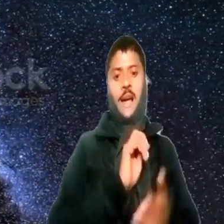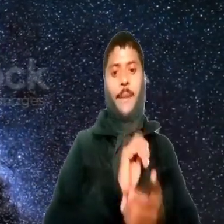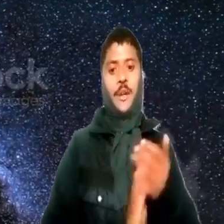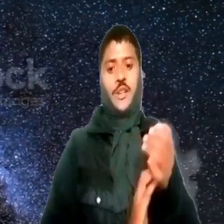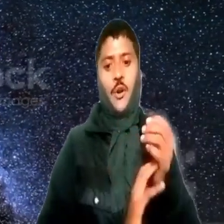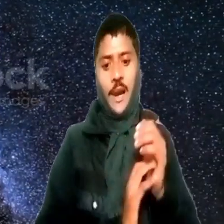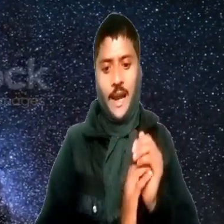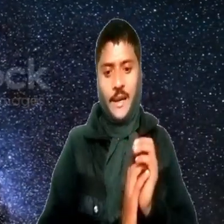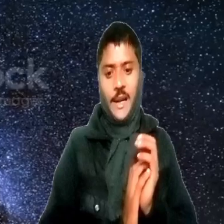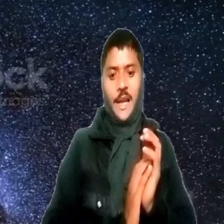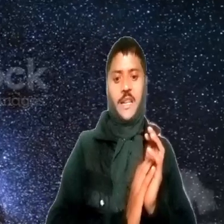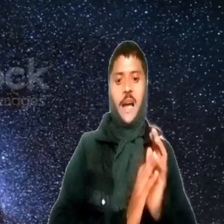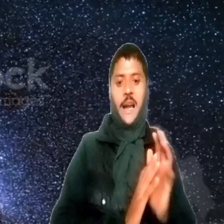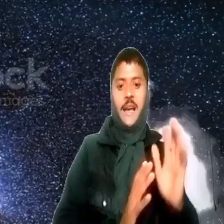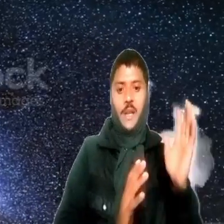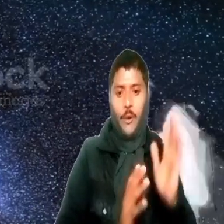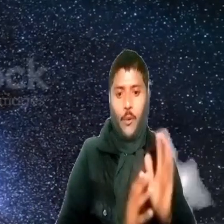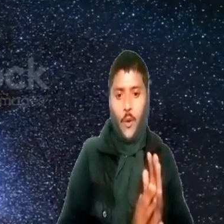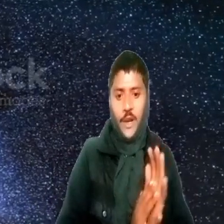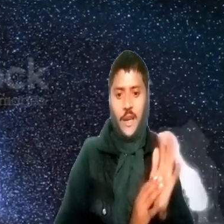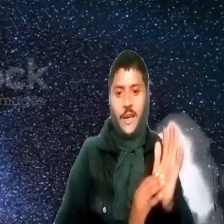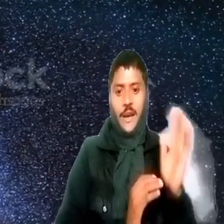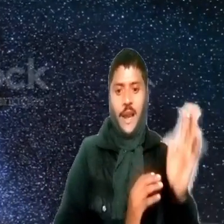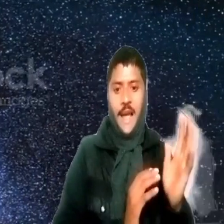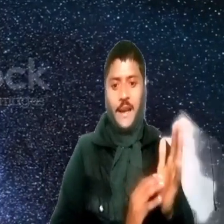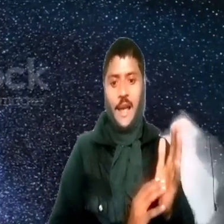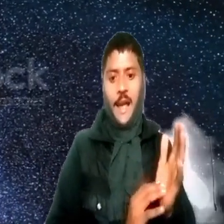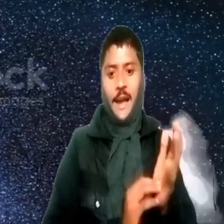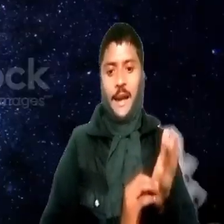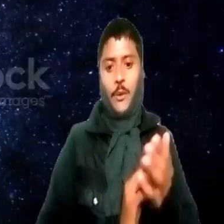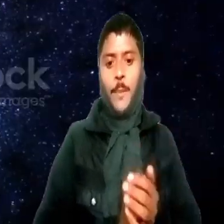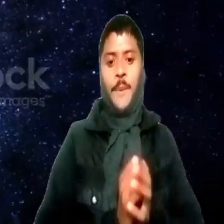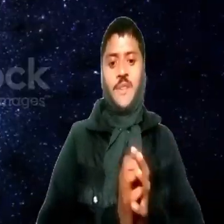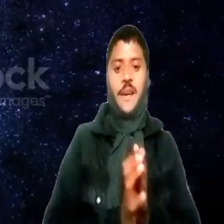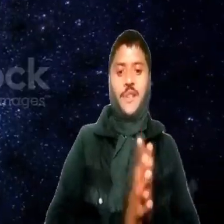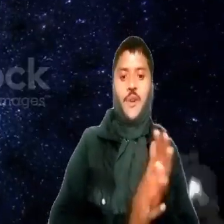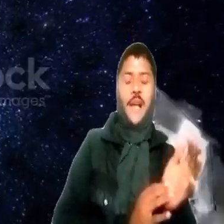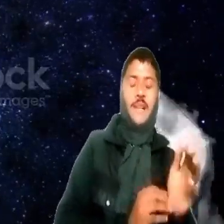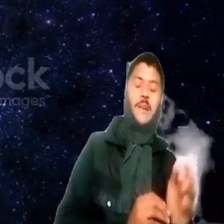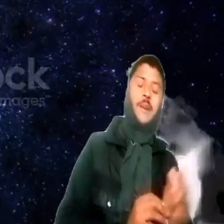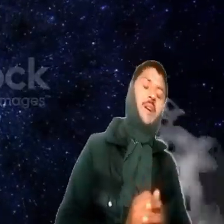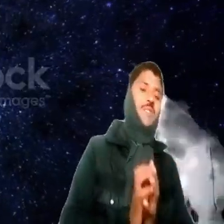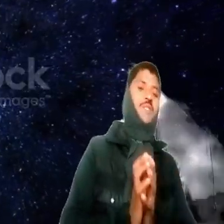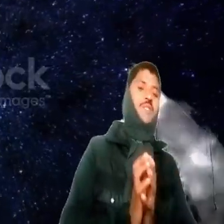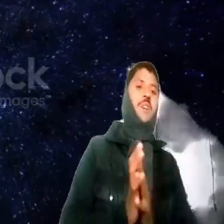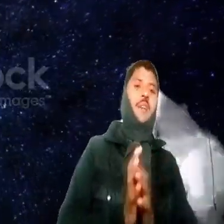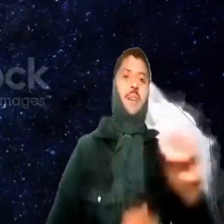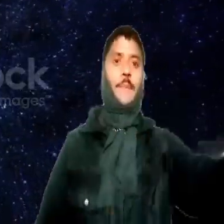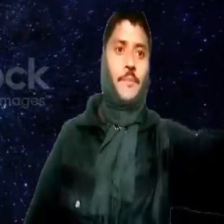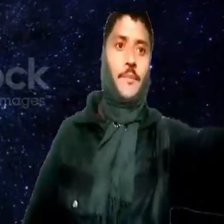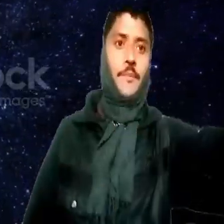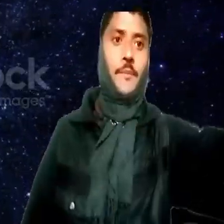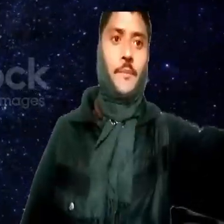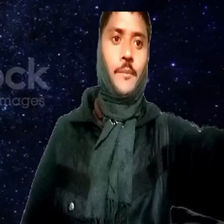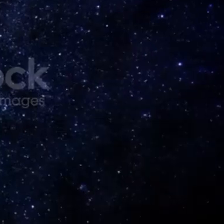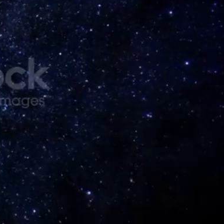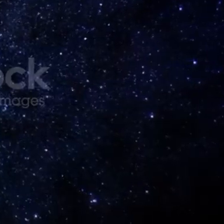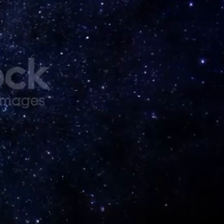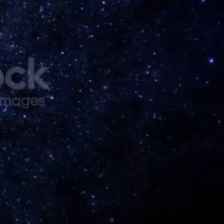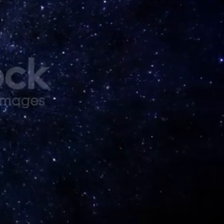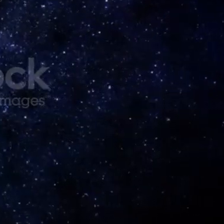the moon does not have its own light. The stars have their own heat and light, and a group of stars is known as constellation.